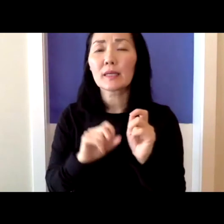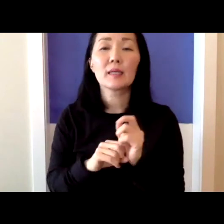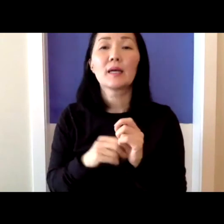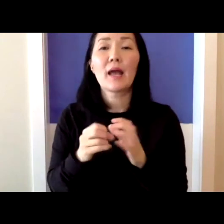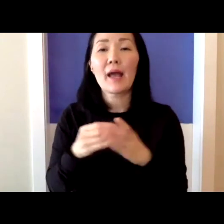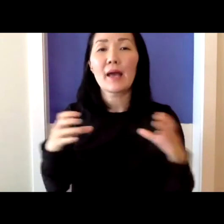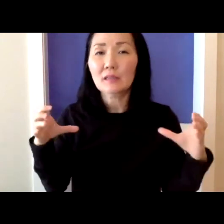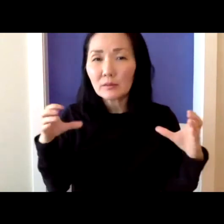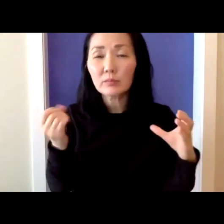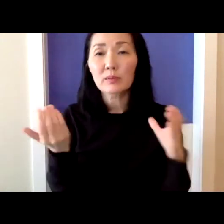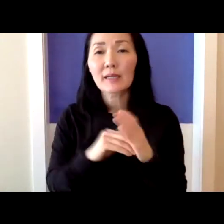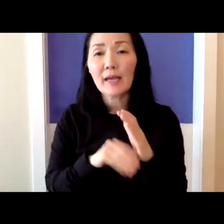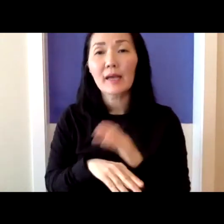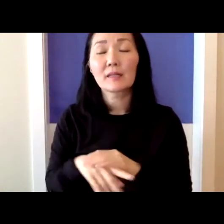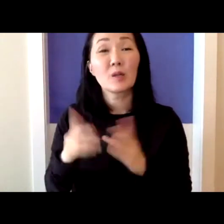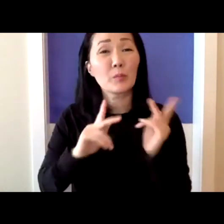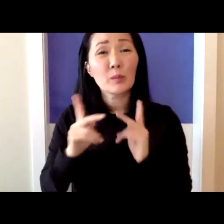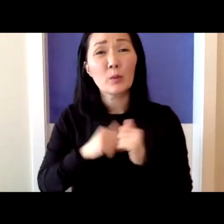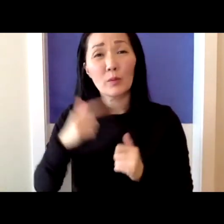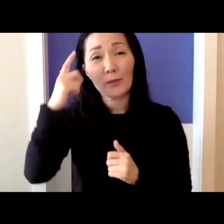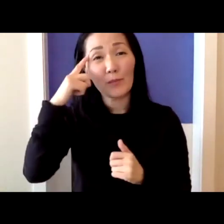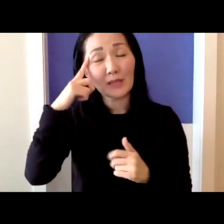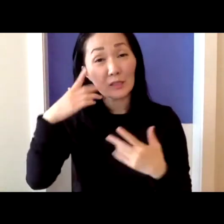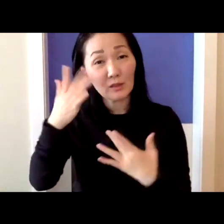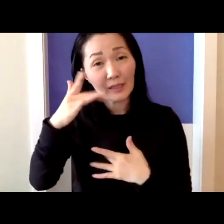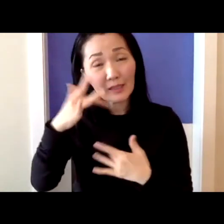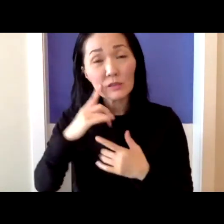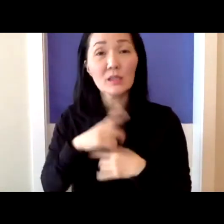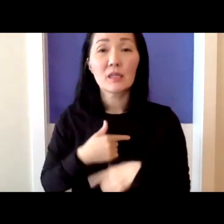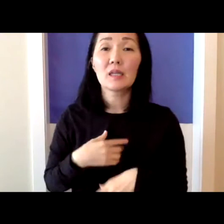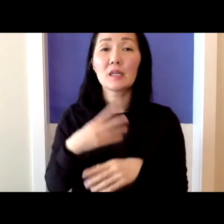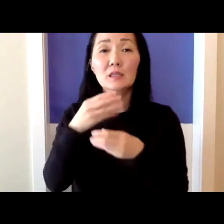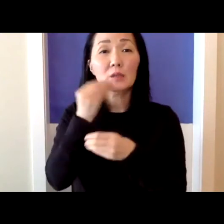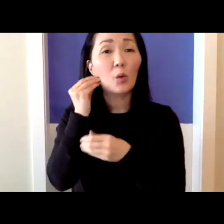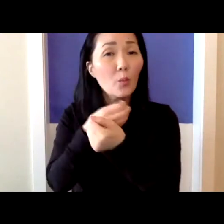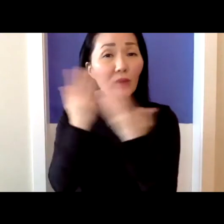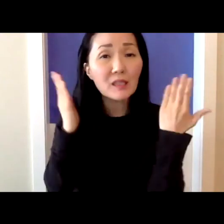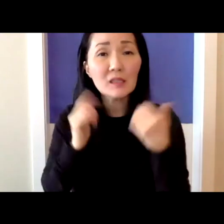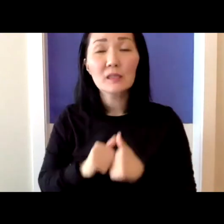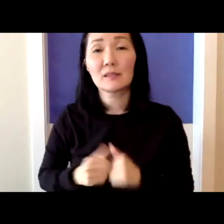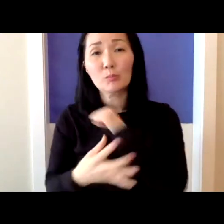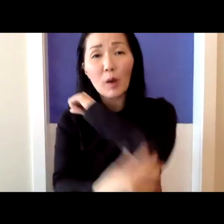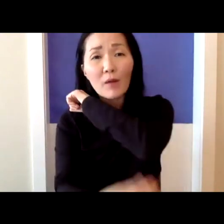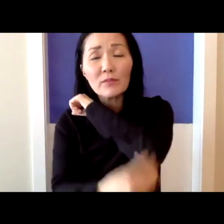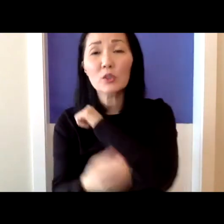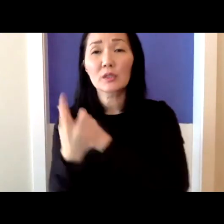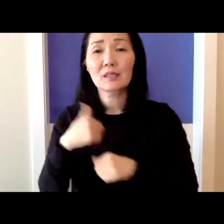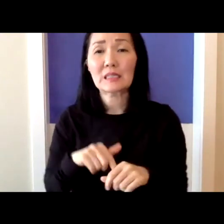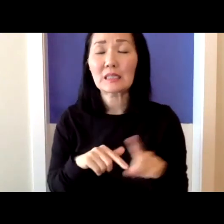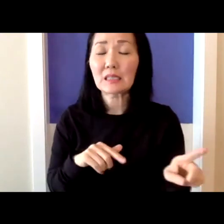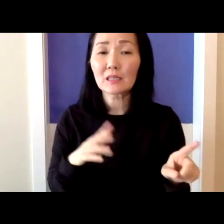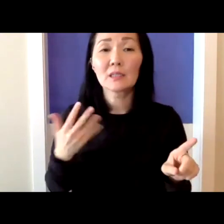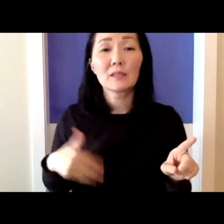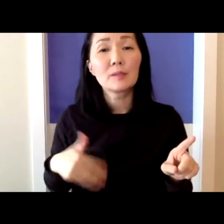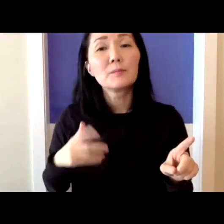communities that struggle with homelessness, mental illness, and substance abuse can be supported in this recovery. I do see hope in this and believe